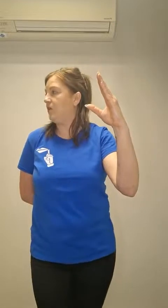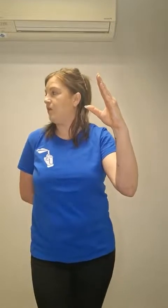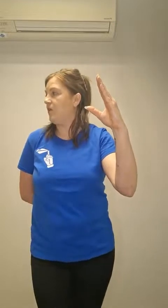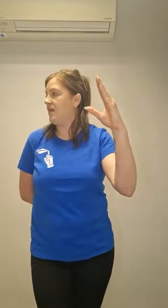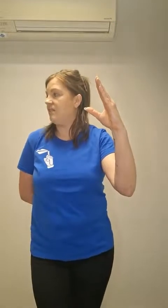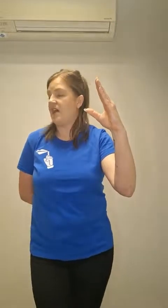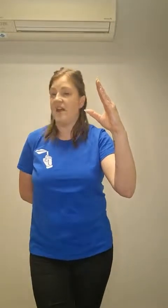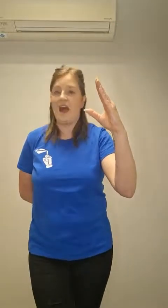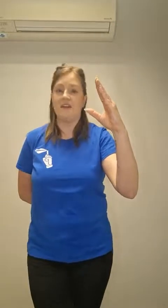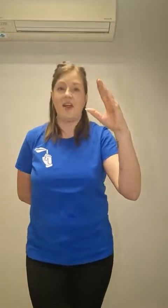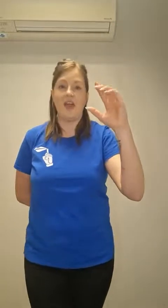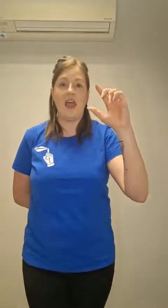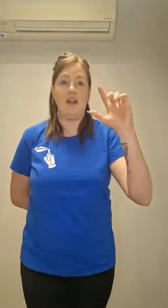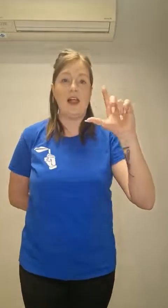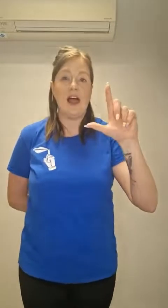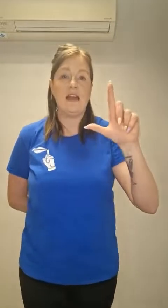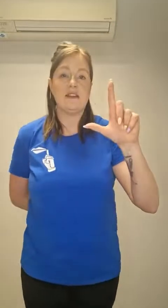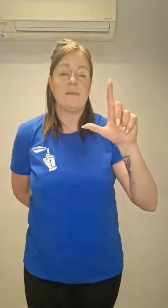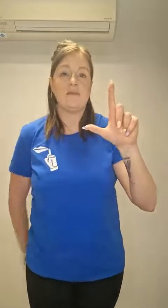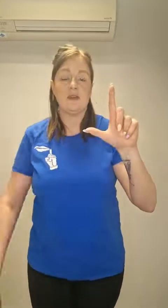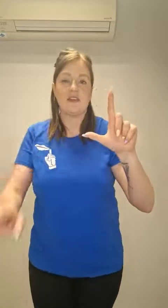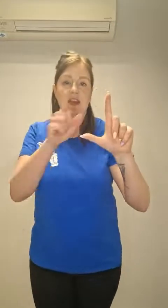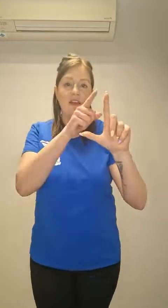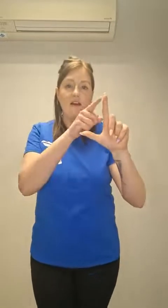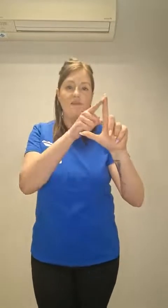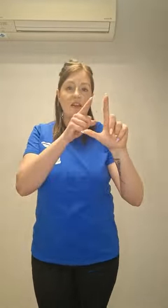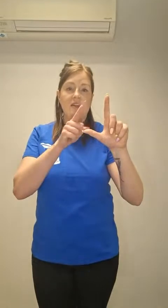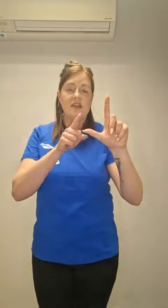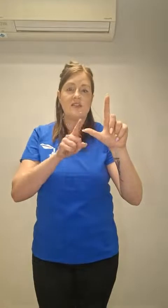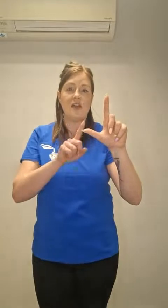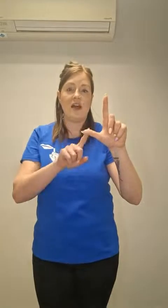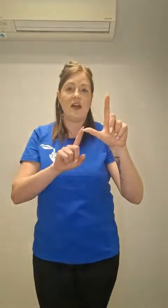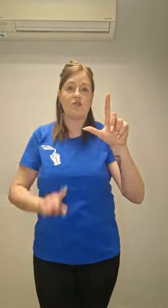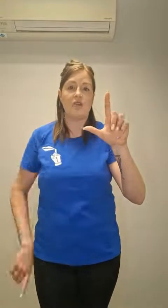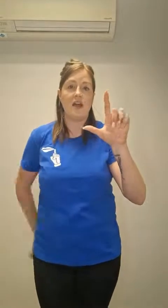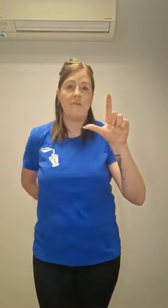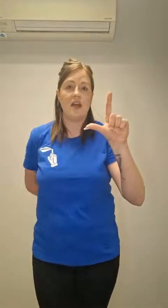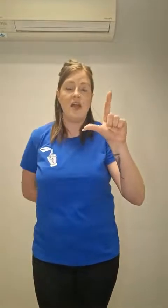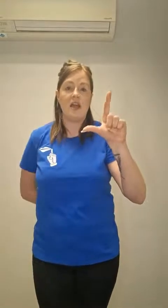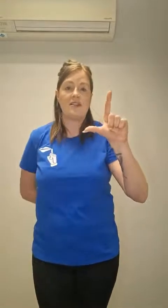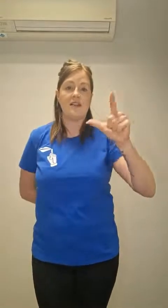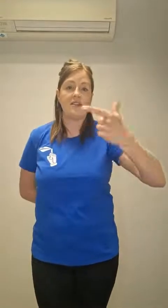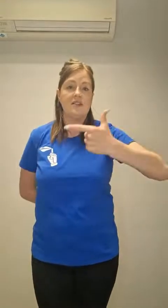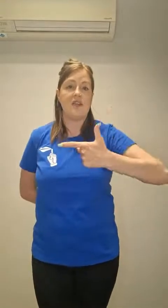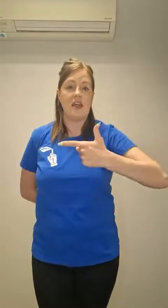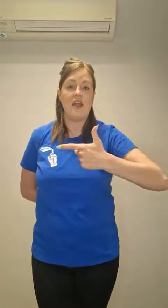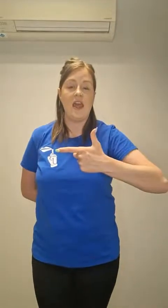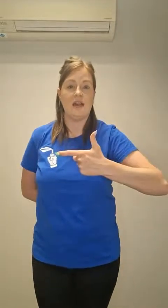We then have an L hand, so take that index finger and your thumb, extended, an L